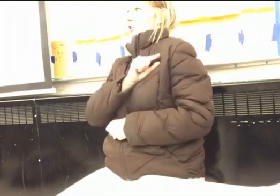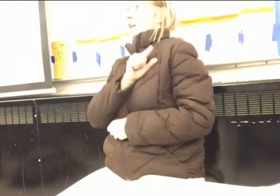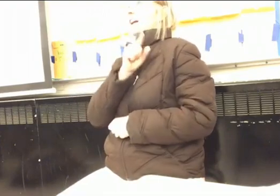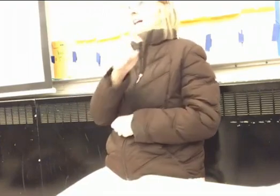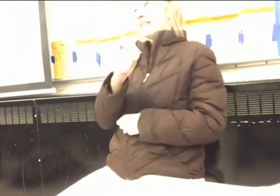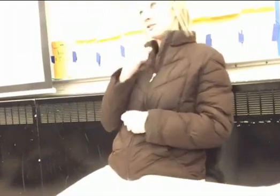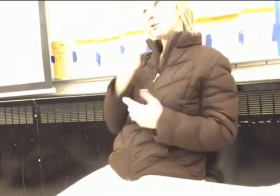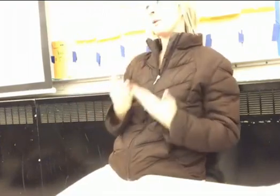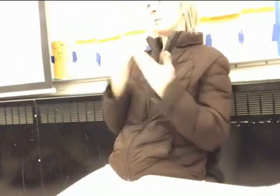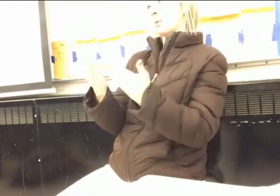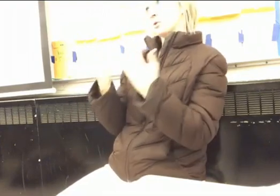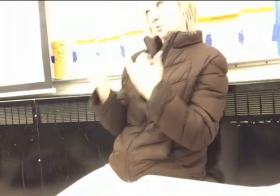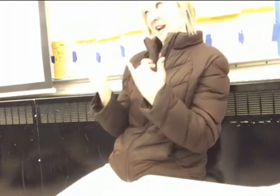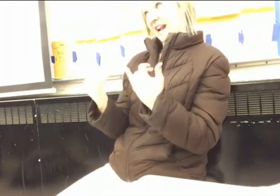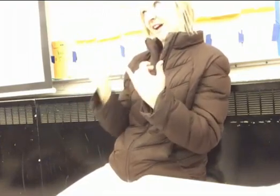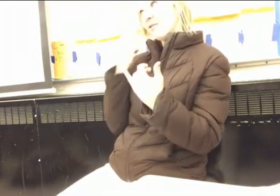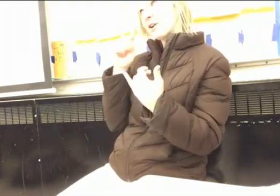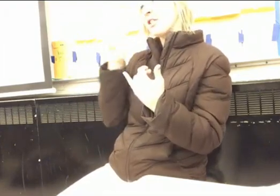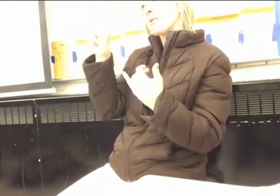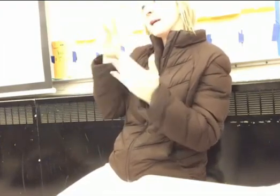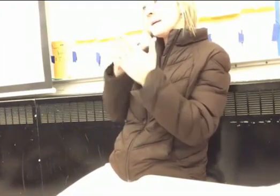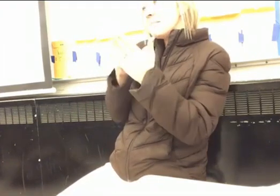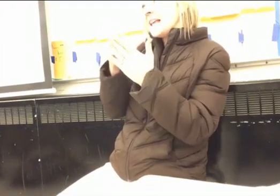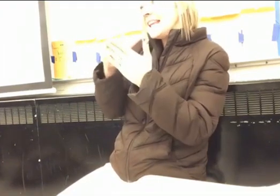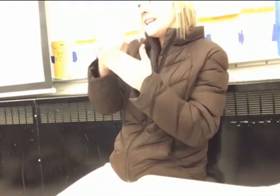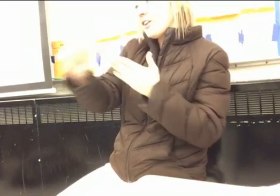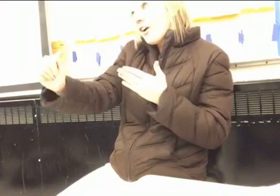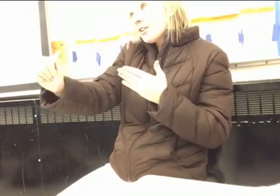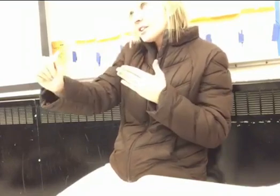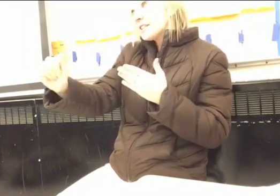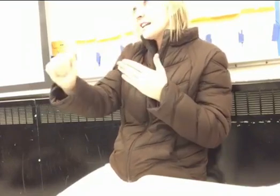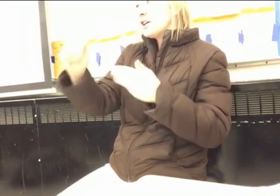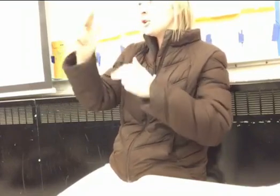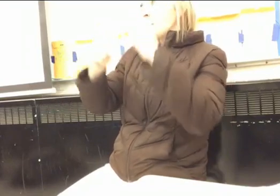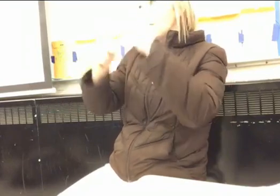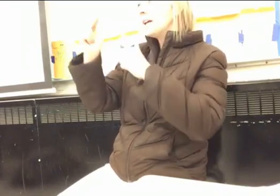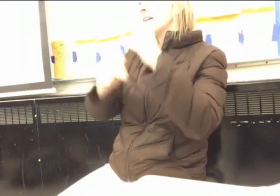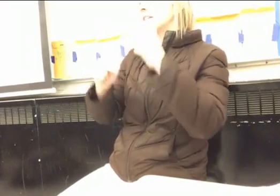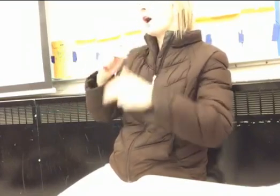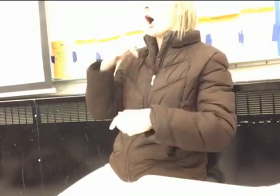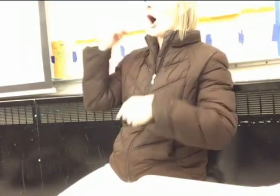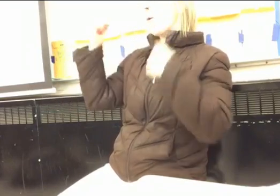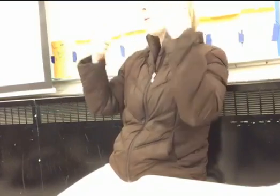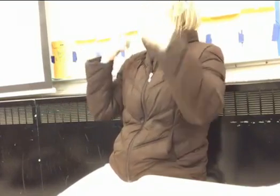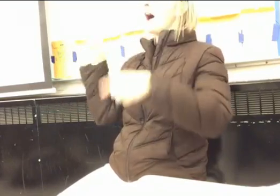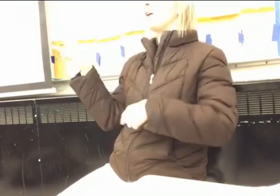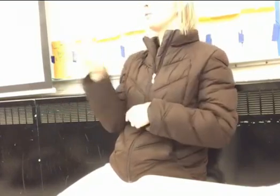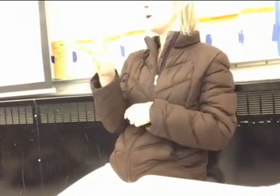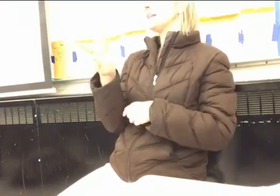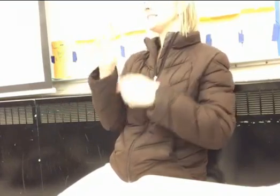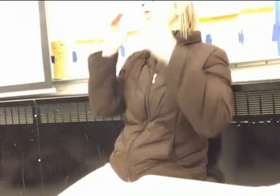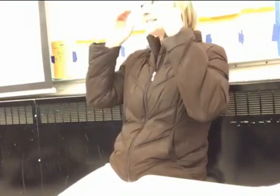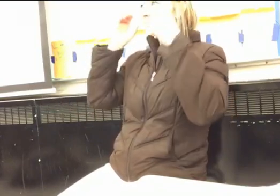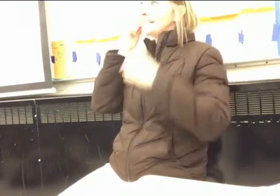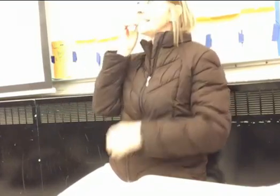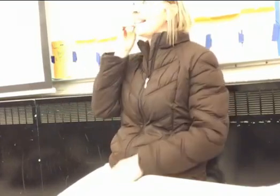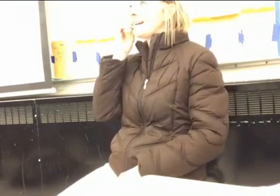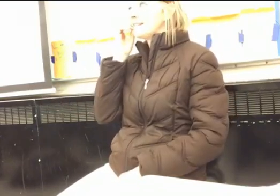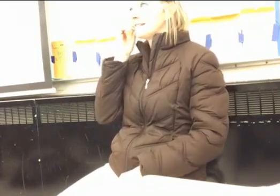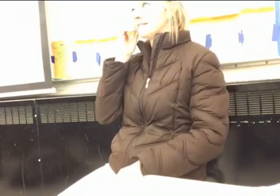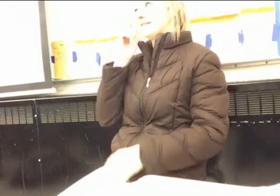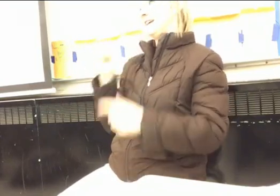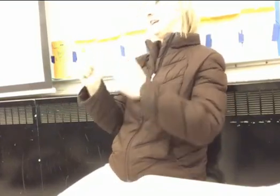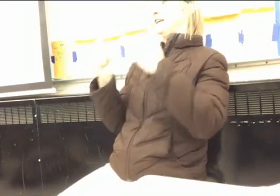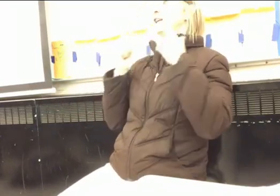proposal right now for $3 billion to build a Wild West Disneyland, a huge theme park all